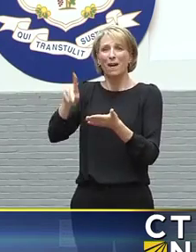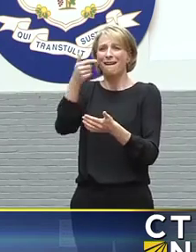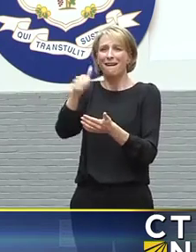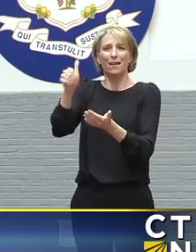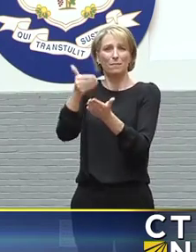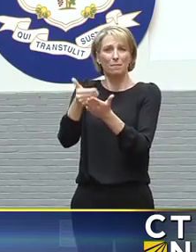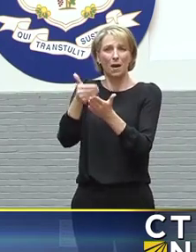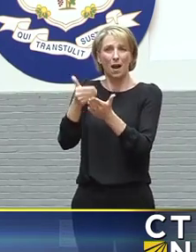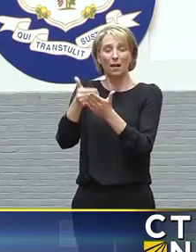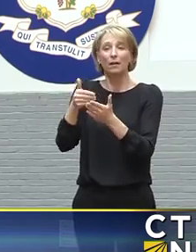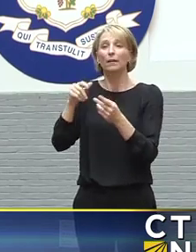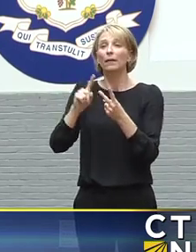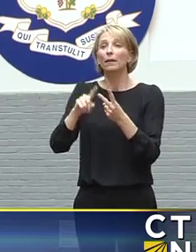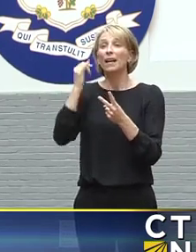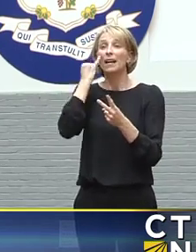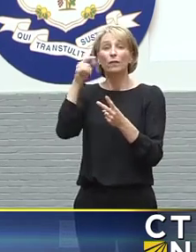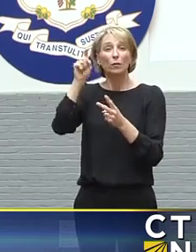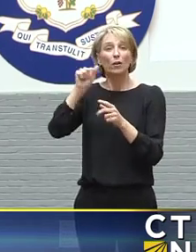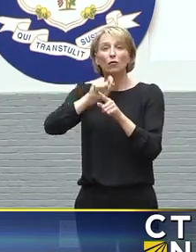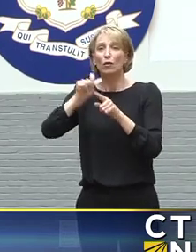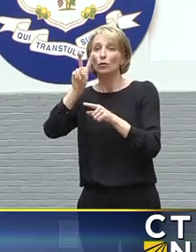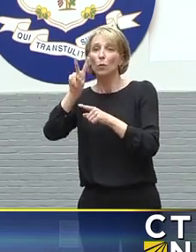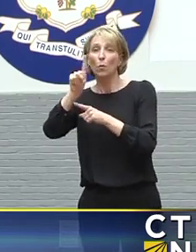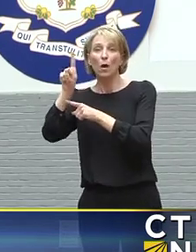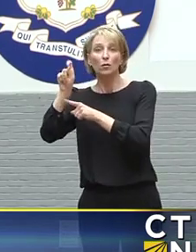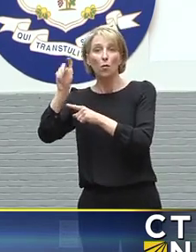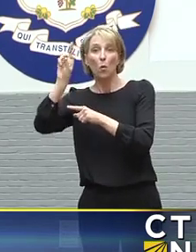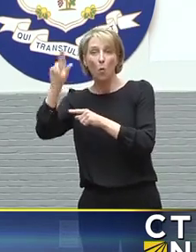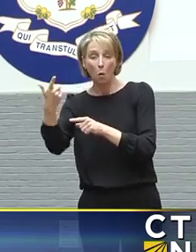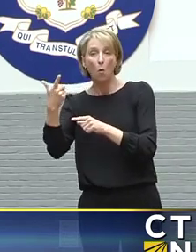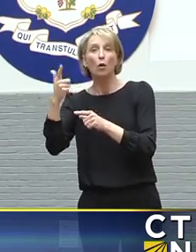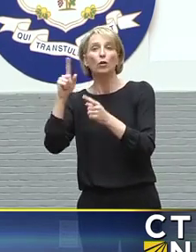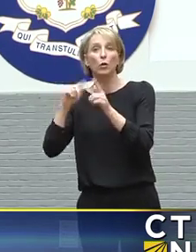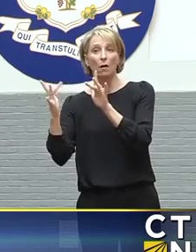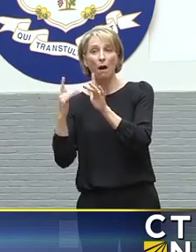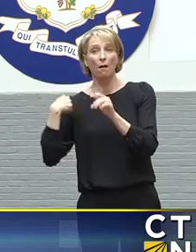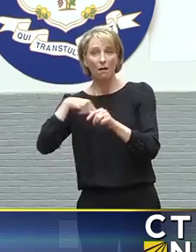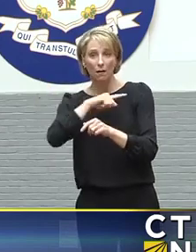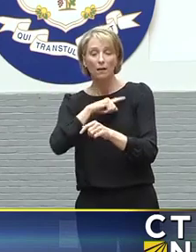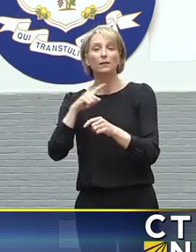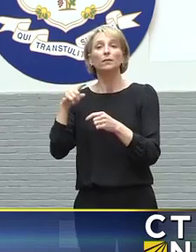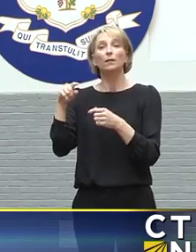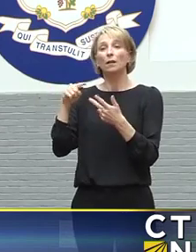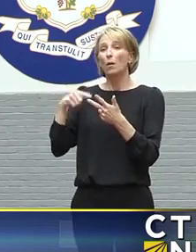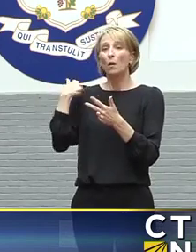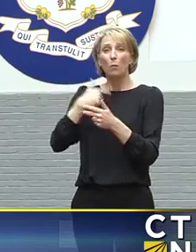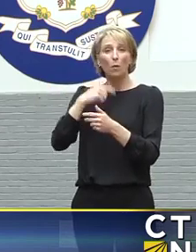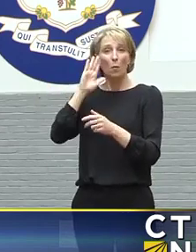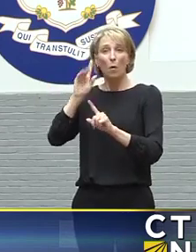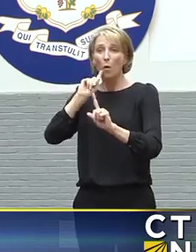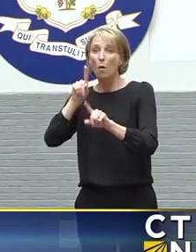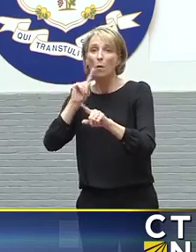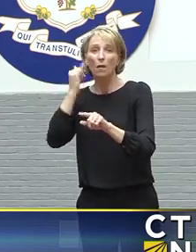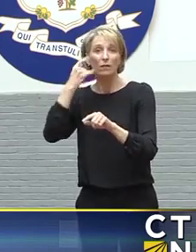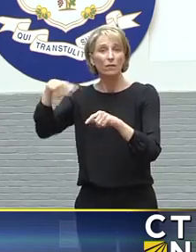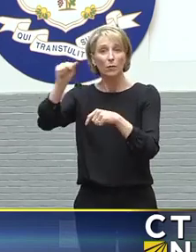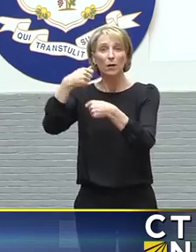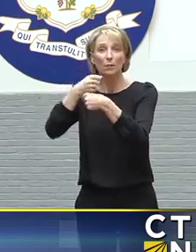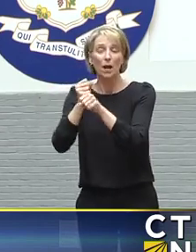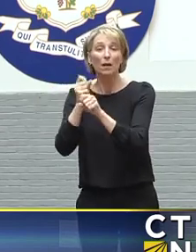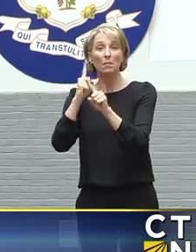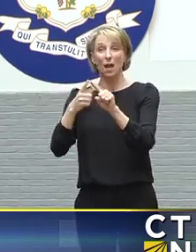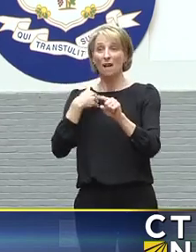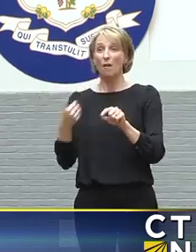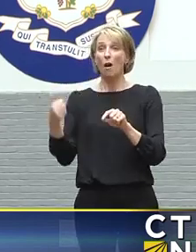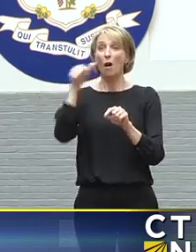that have the ability to manufacture this, we'll place an order. We'll help you get the incentives to get started. And I've got fellow governors who will